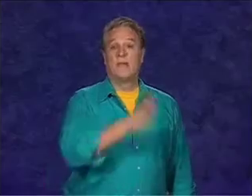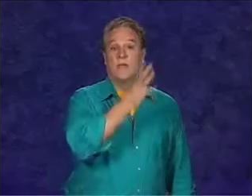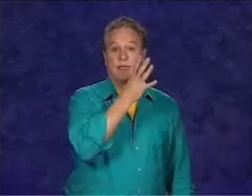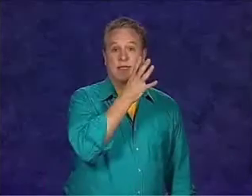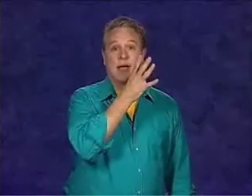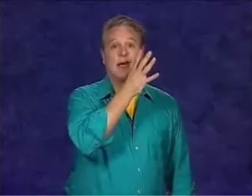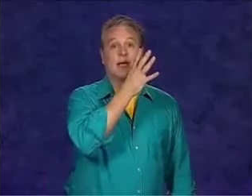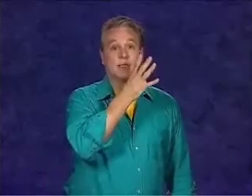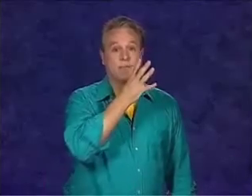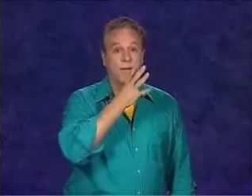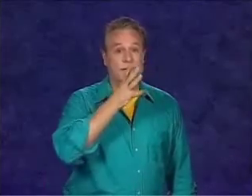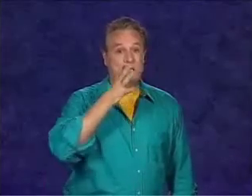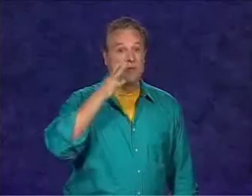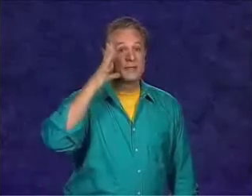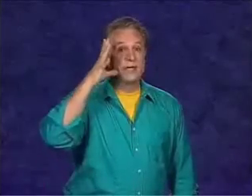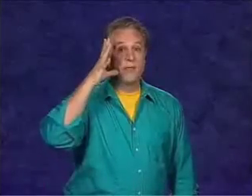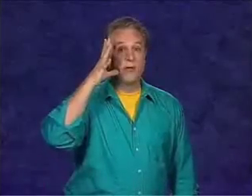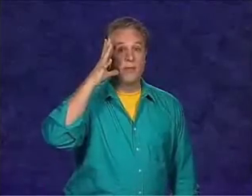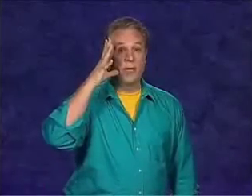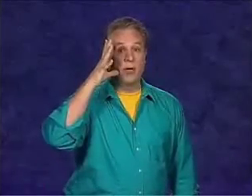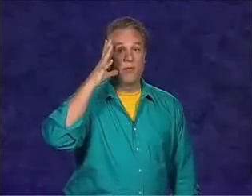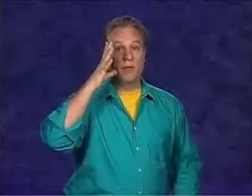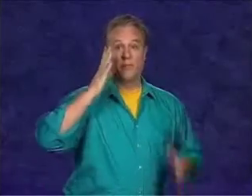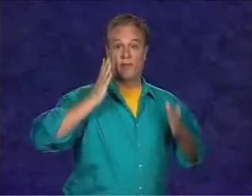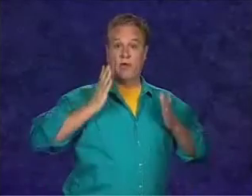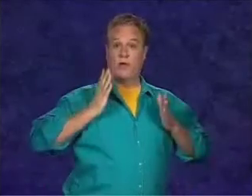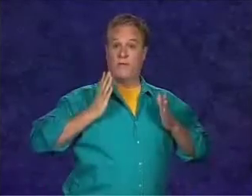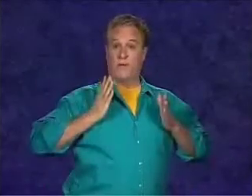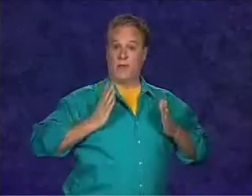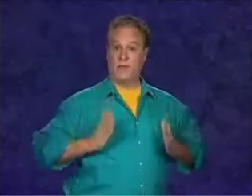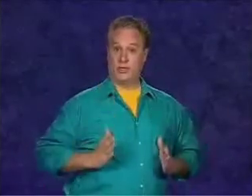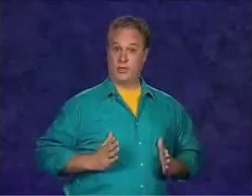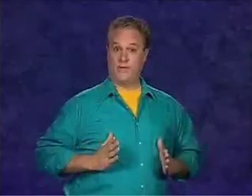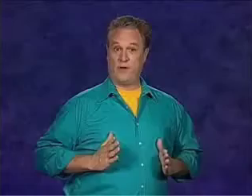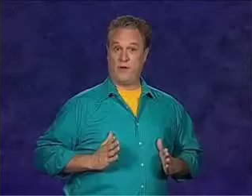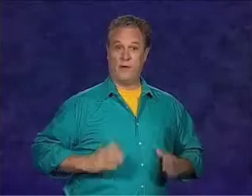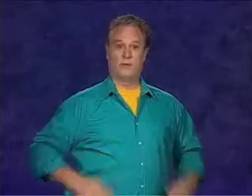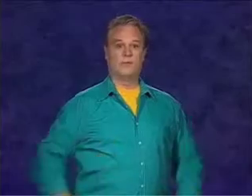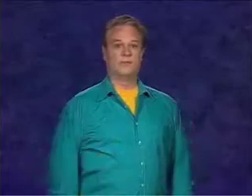This sign is based on the stubbled beard people thought of when they pictured a farmer.